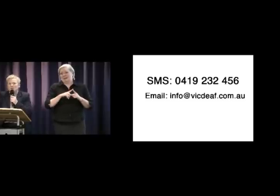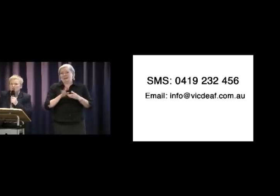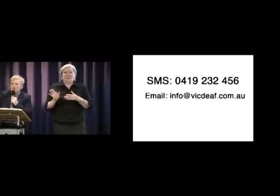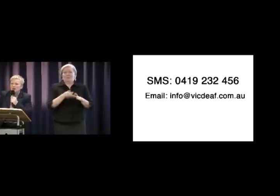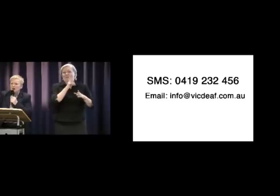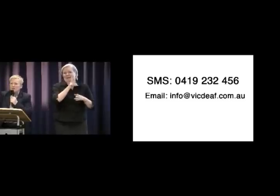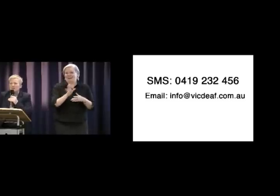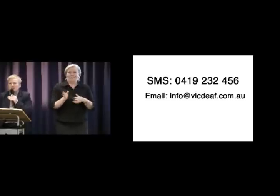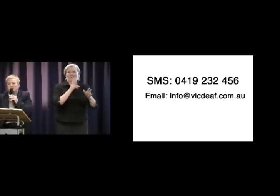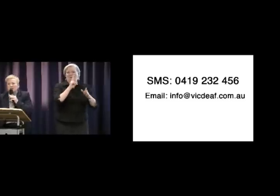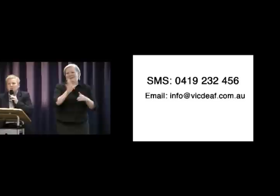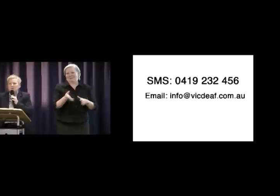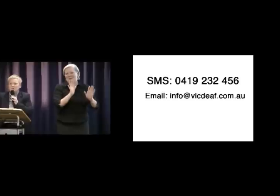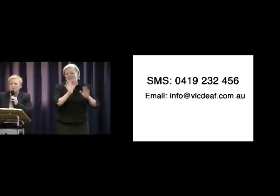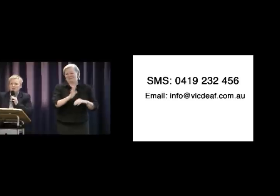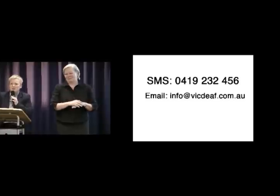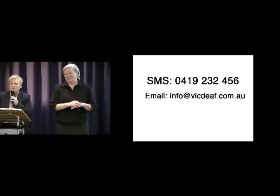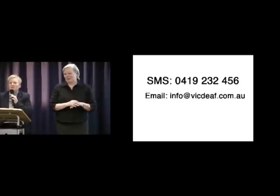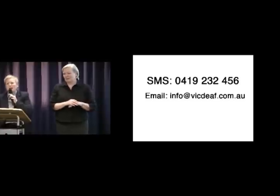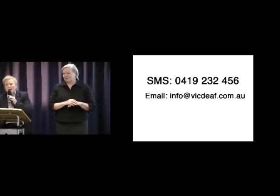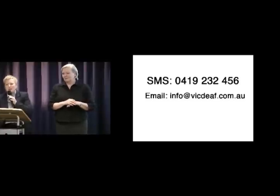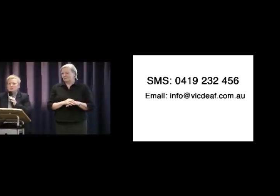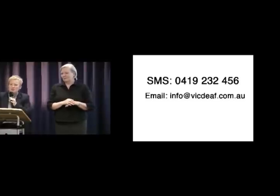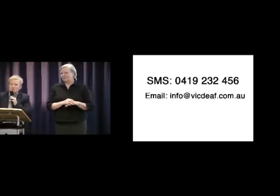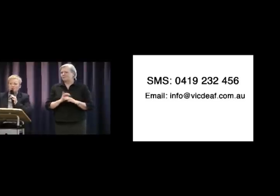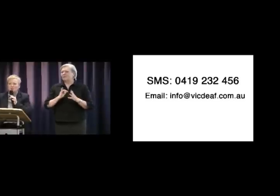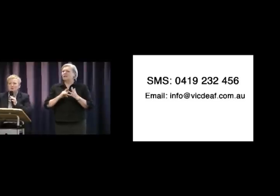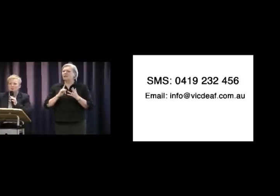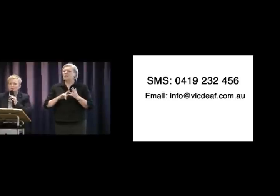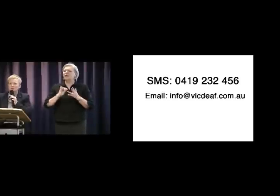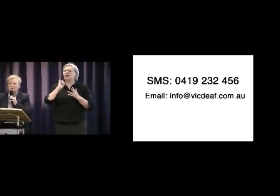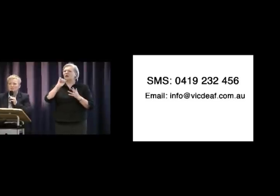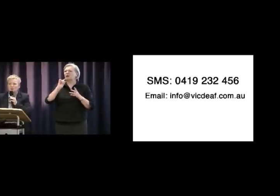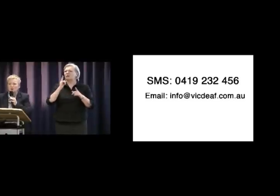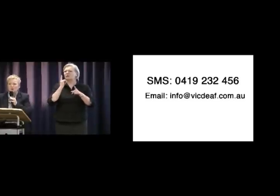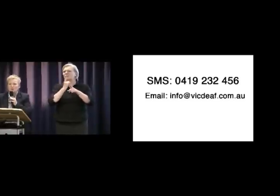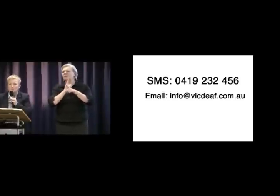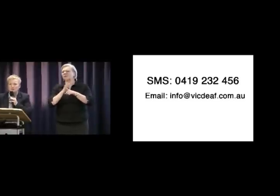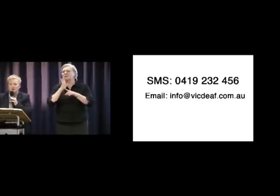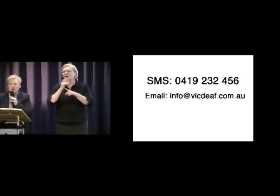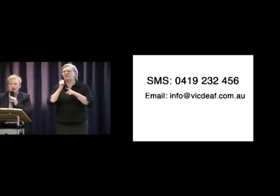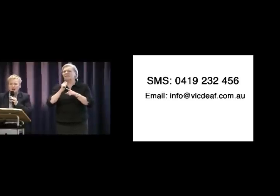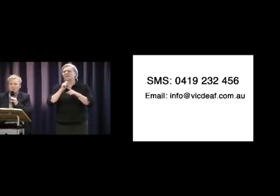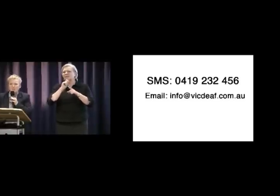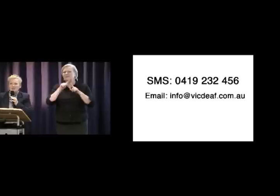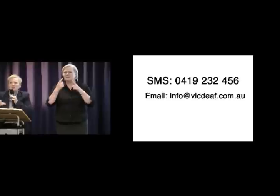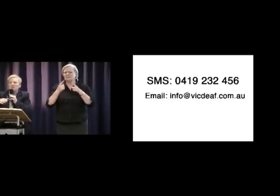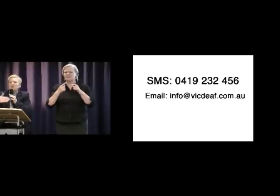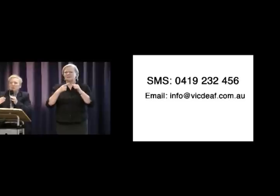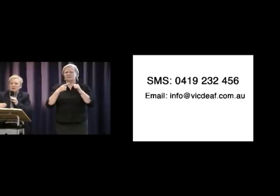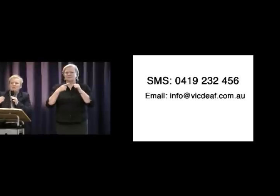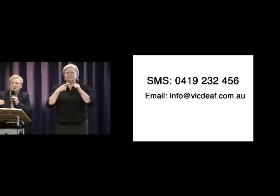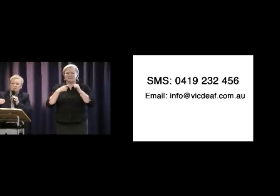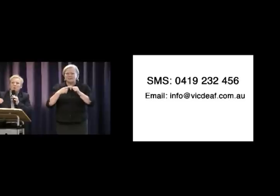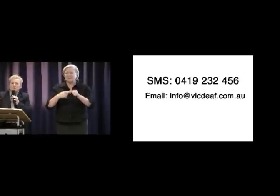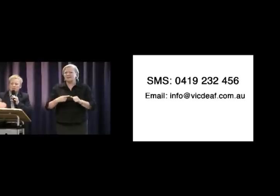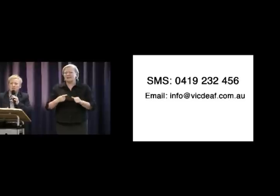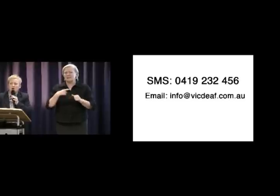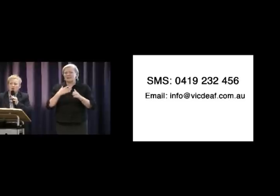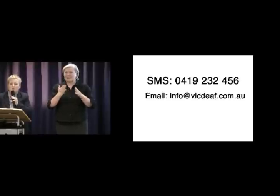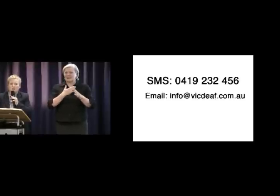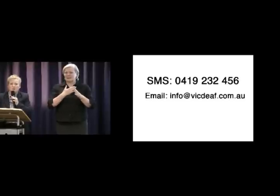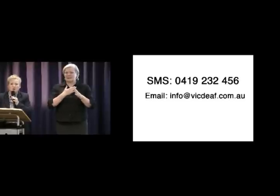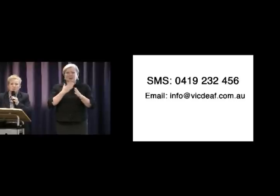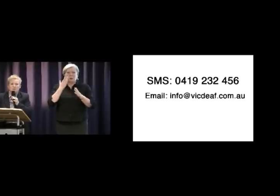often. So I think there's different answers to those questions because it depends at a point